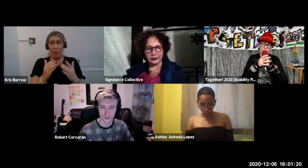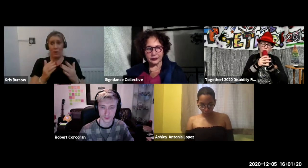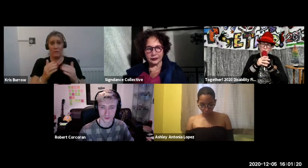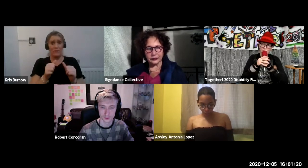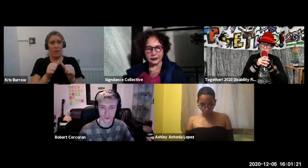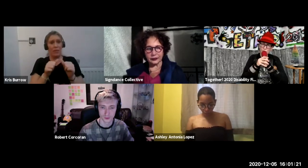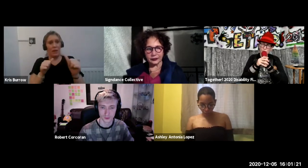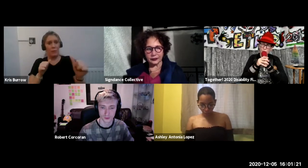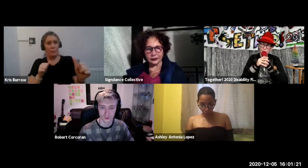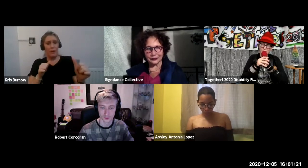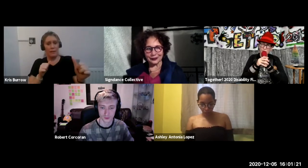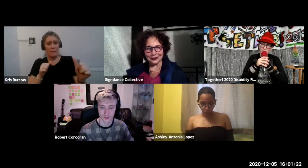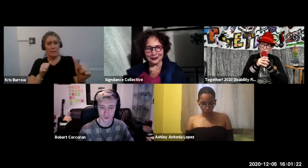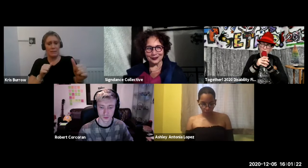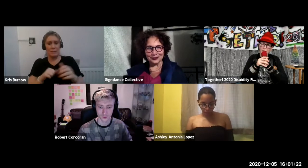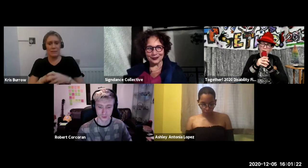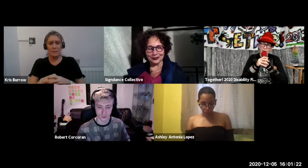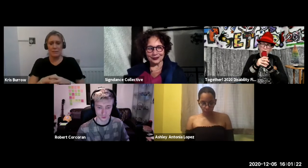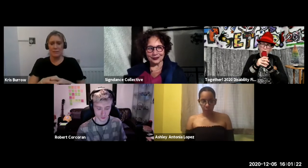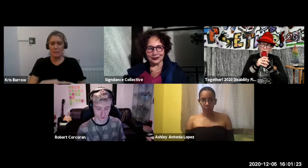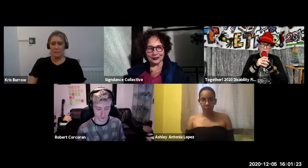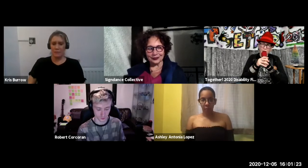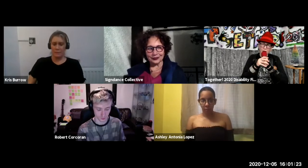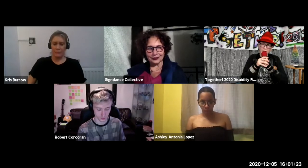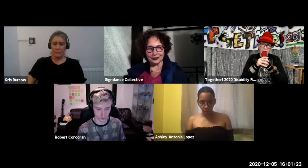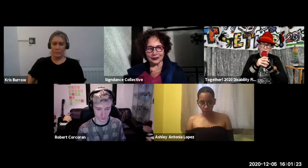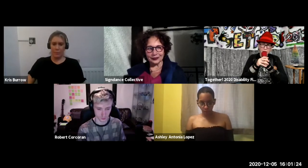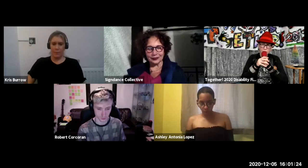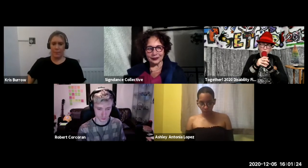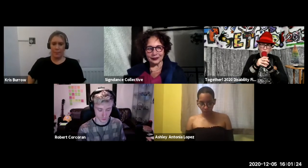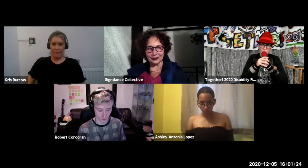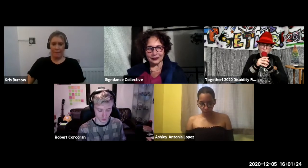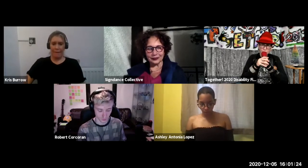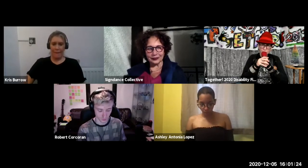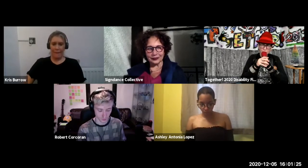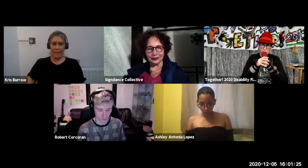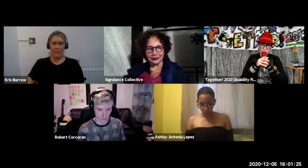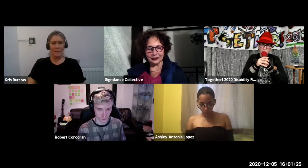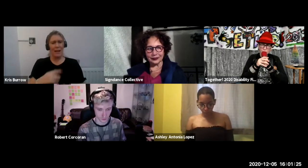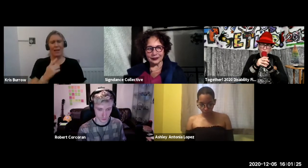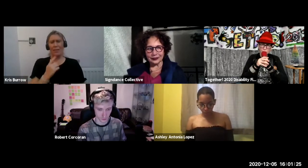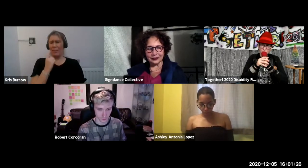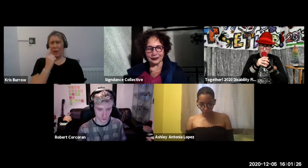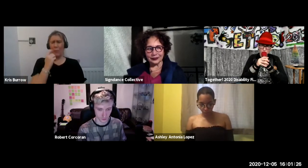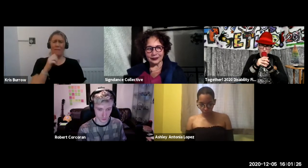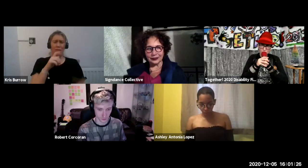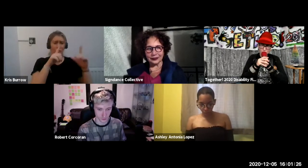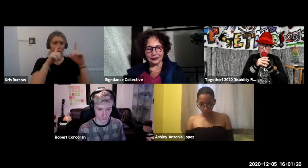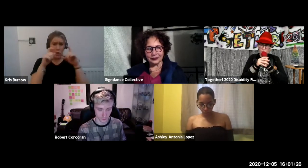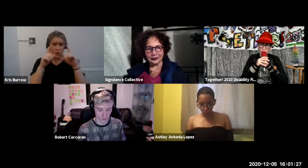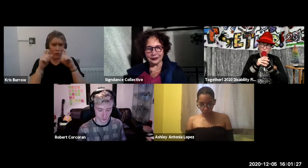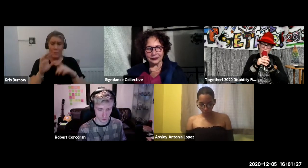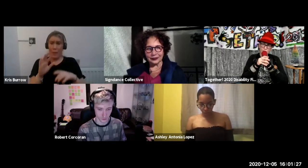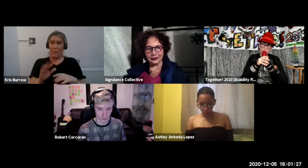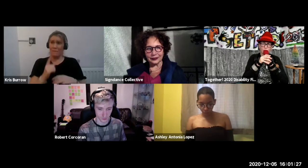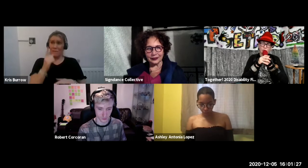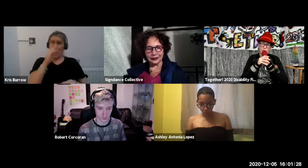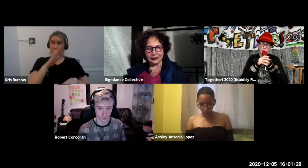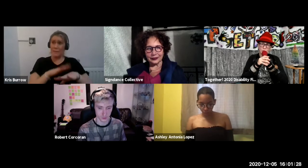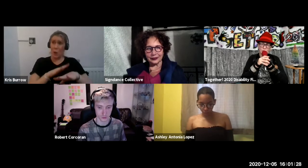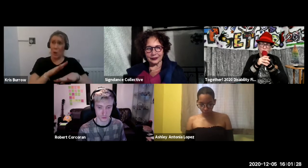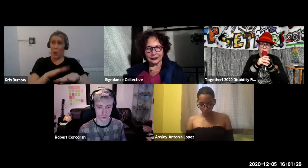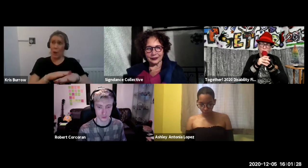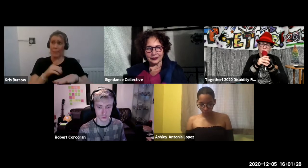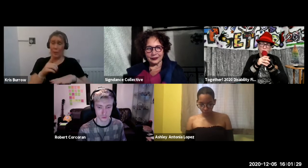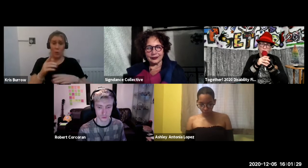There's a photograph we have. It could have been the first time you did a version of Carthage